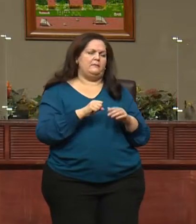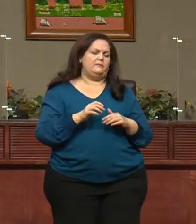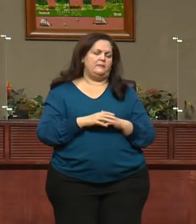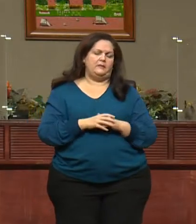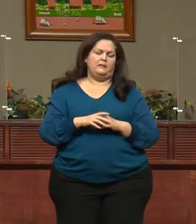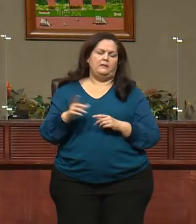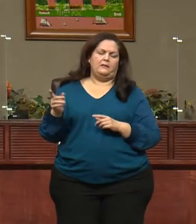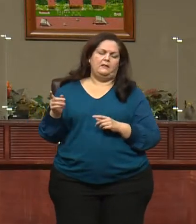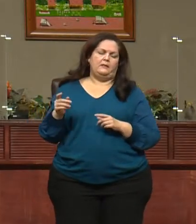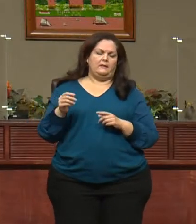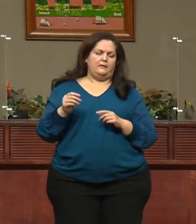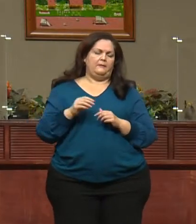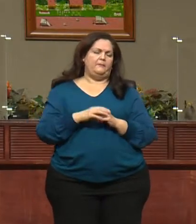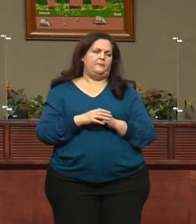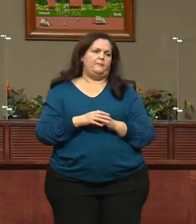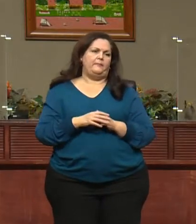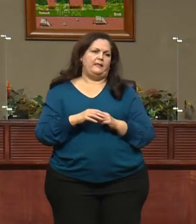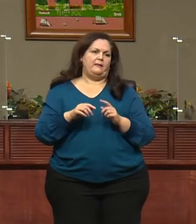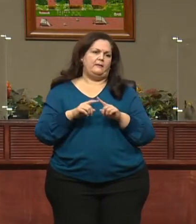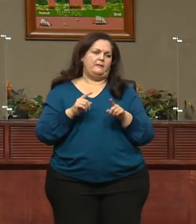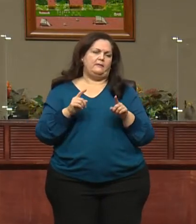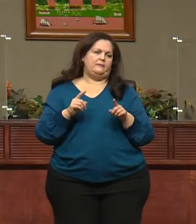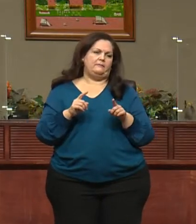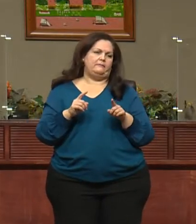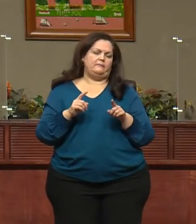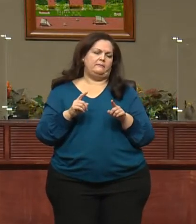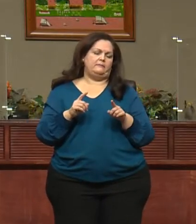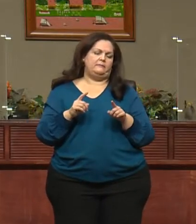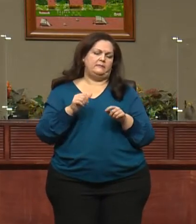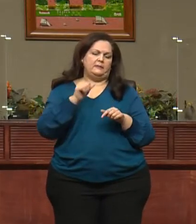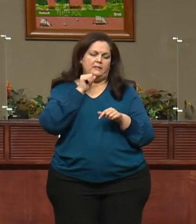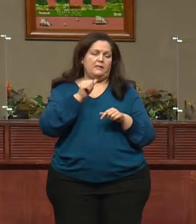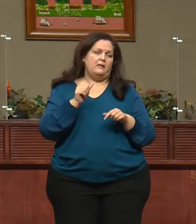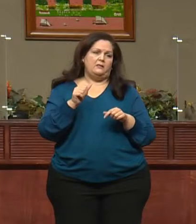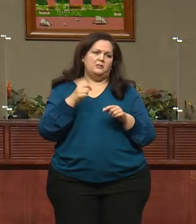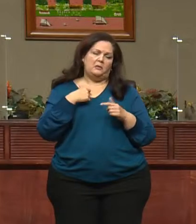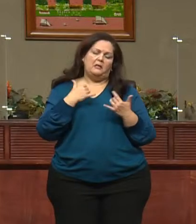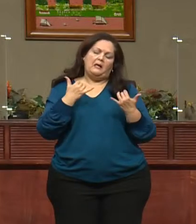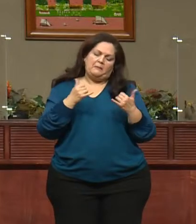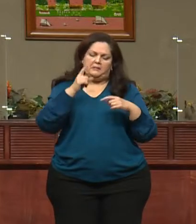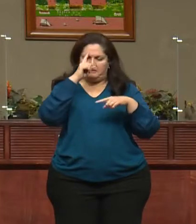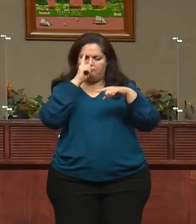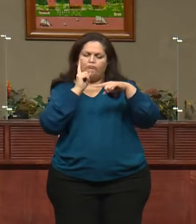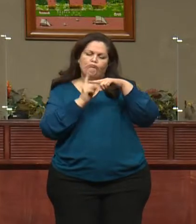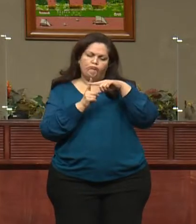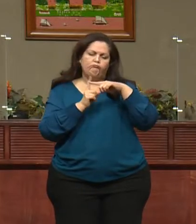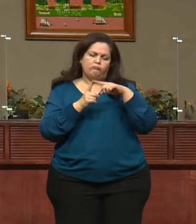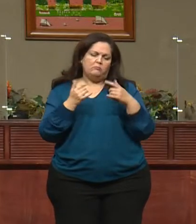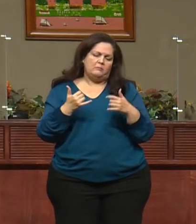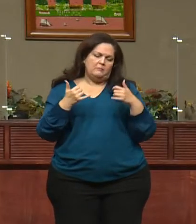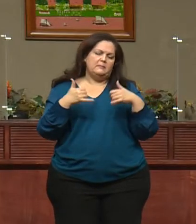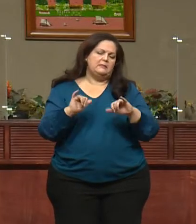say tribal in our country as well. So I remain optimistic. I do see